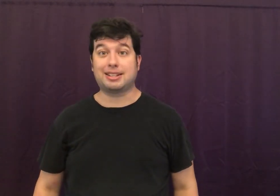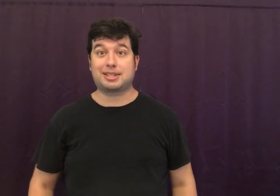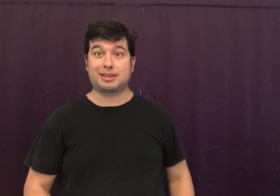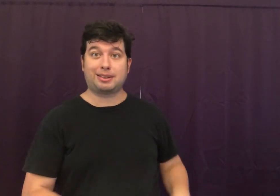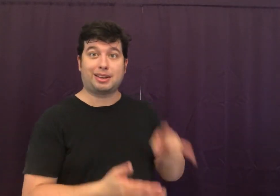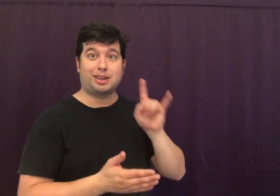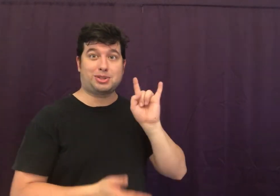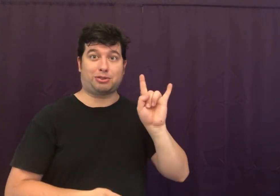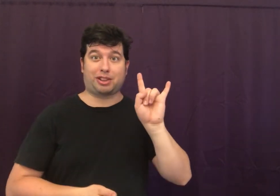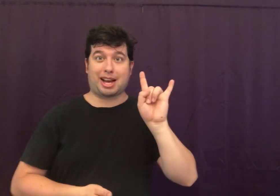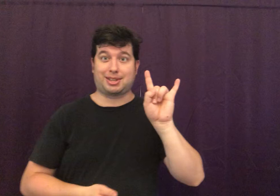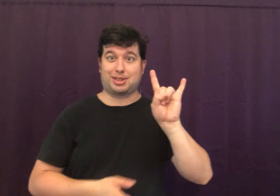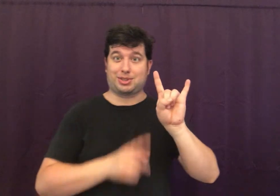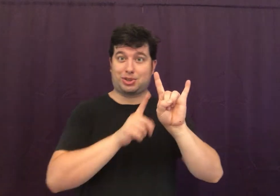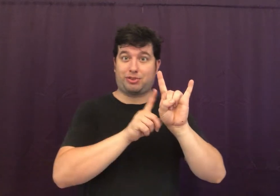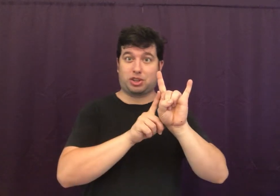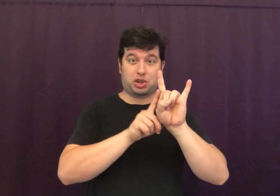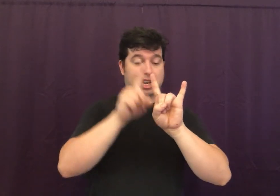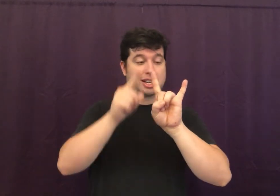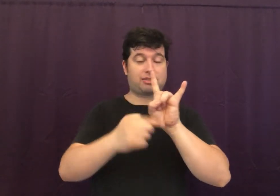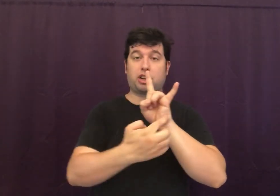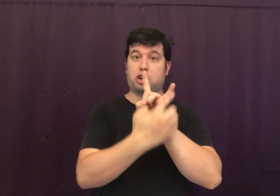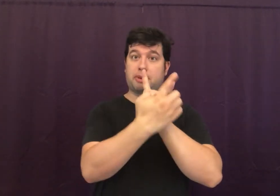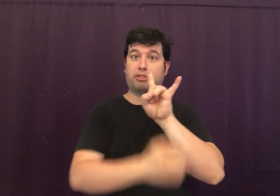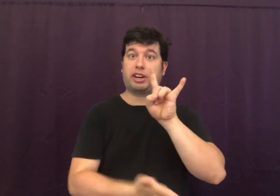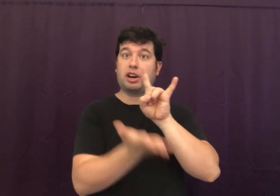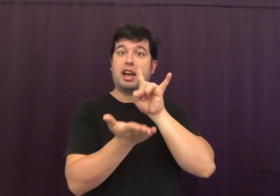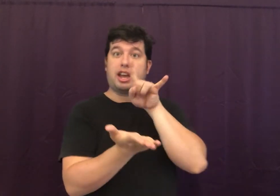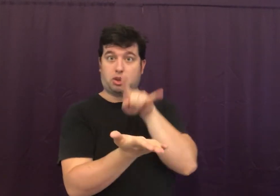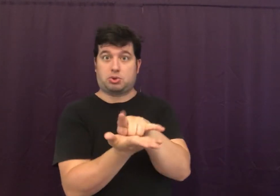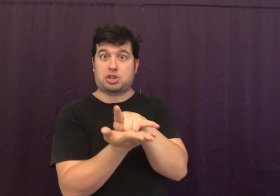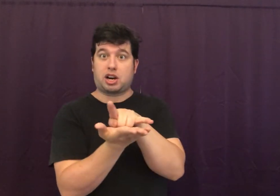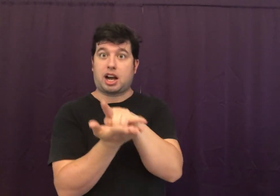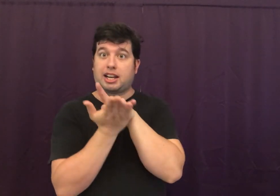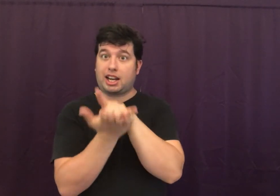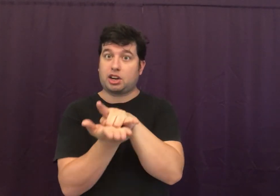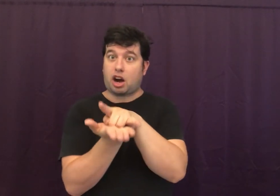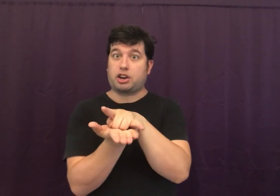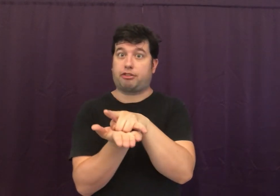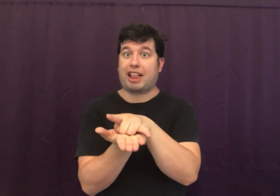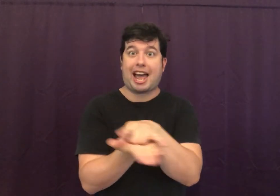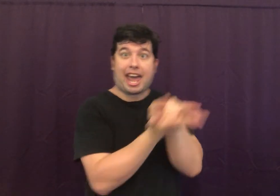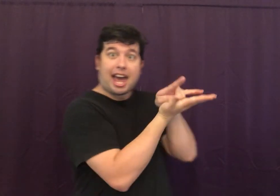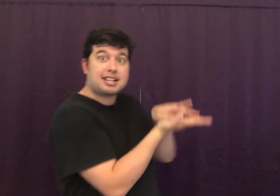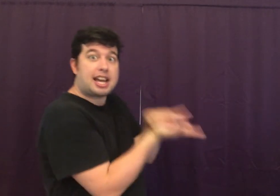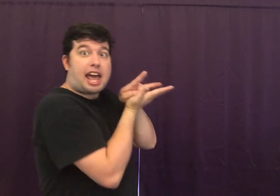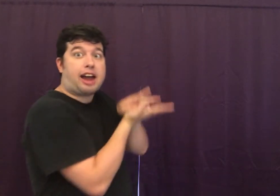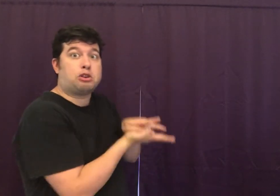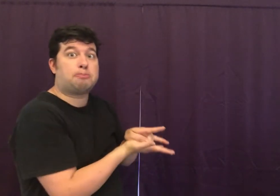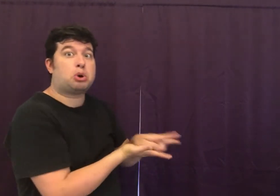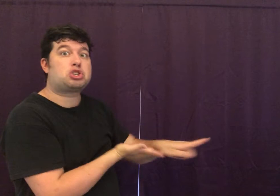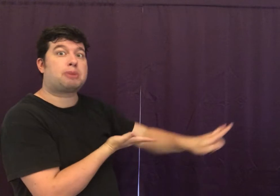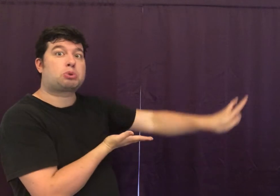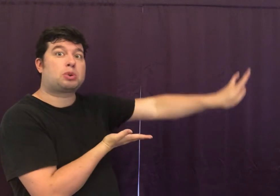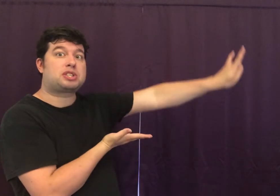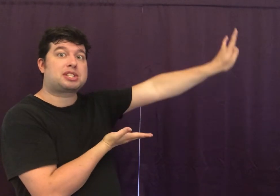flies. So flies is 2 fingers, your index finger and your middle finger. You start on here on your flat hand and you push up towards the